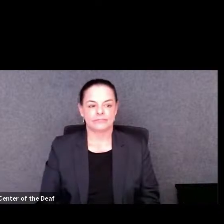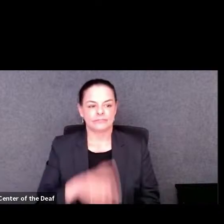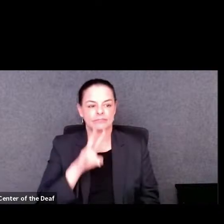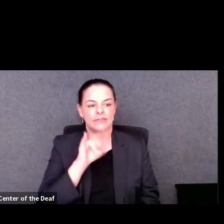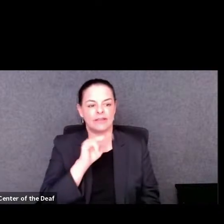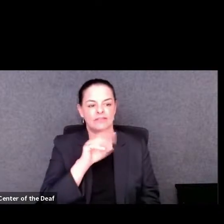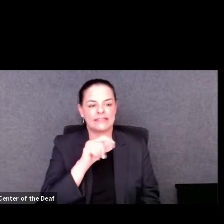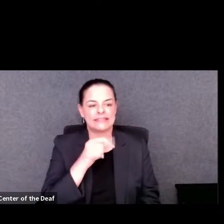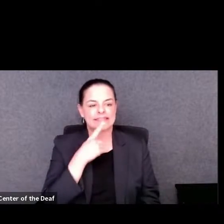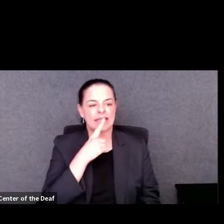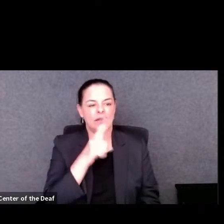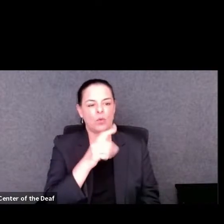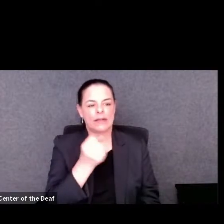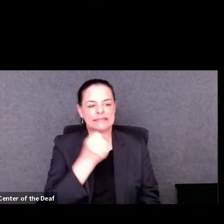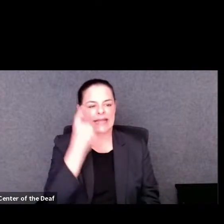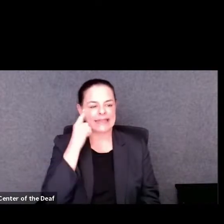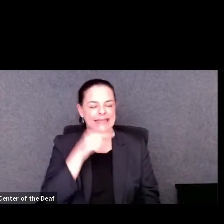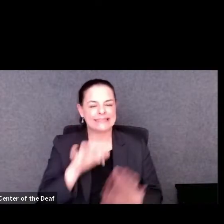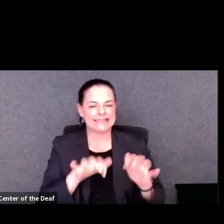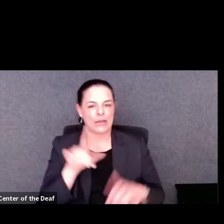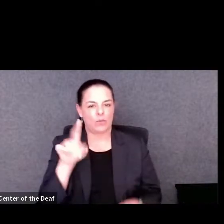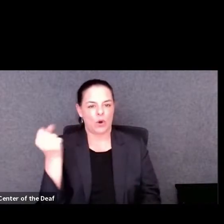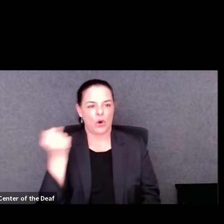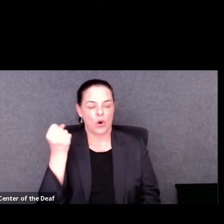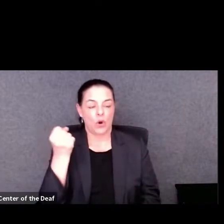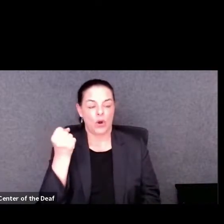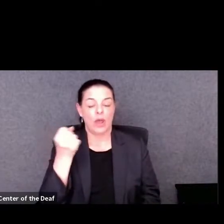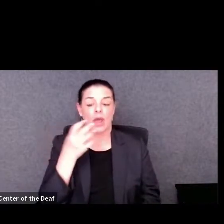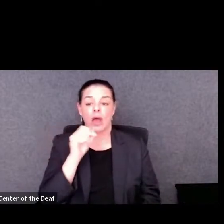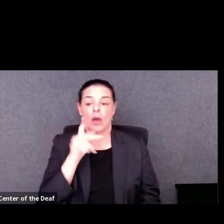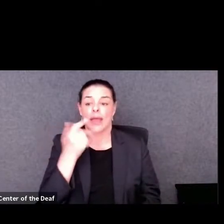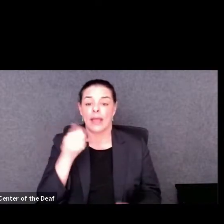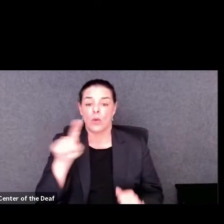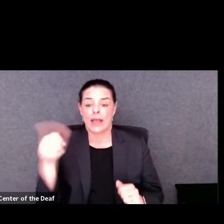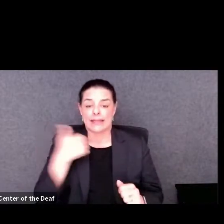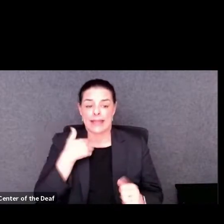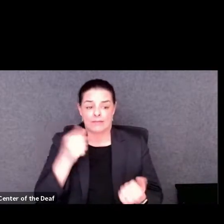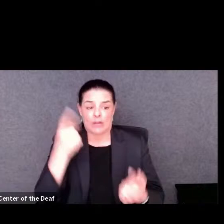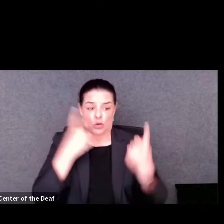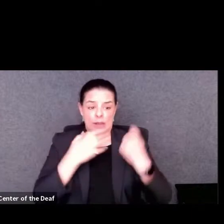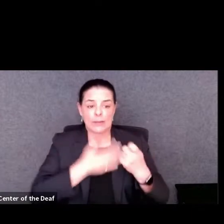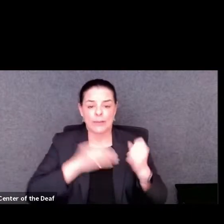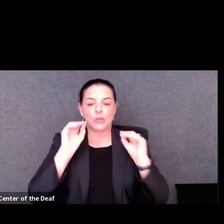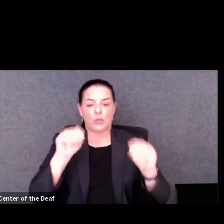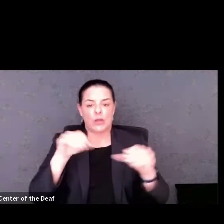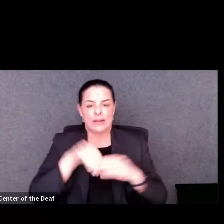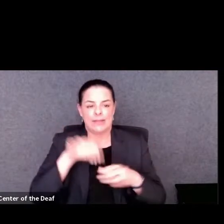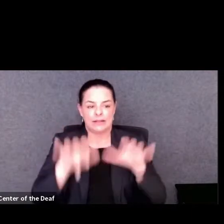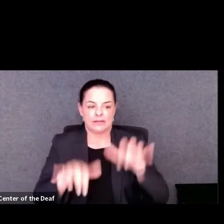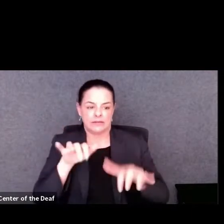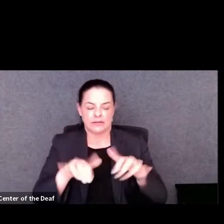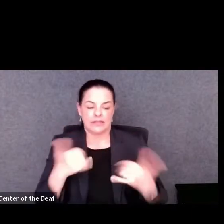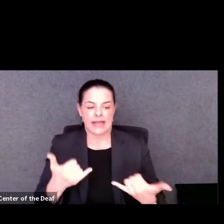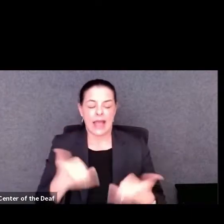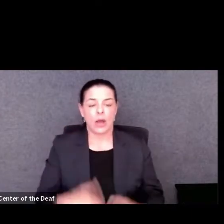says 1 second. I believe he's typing, so we'll wait. In the meantime, anyone else have any questions? Please go ahead and submit them now.